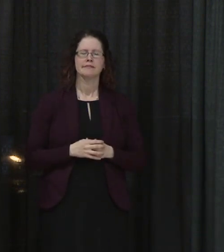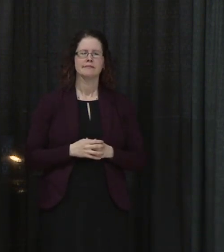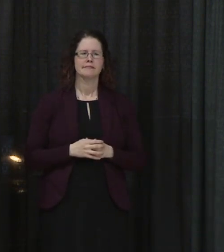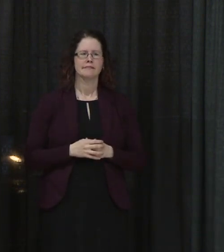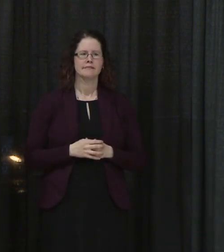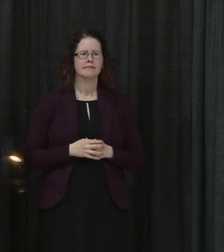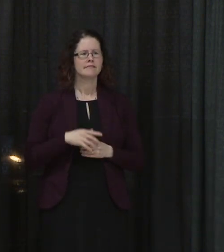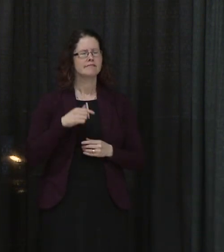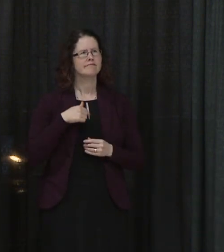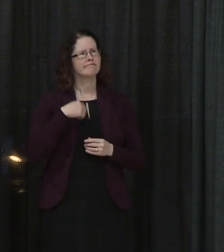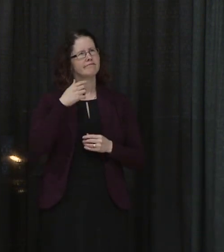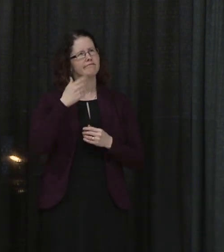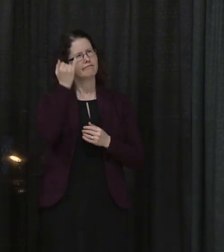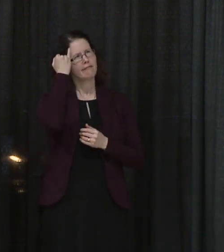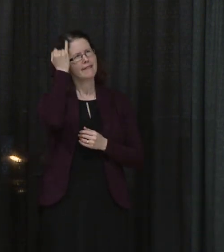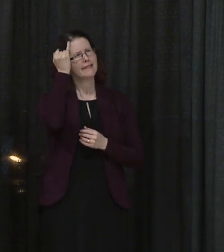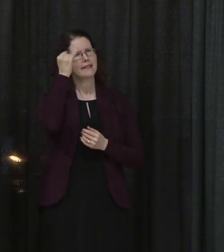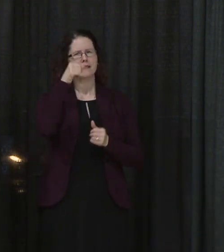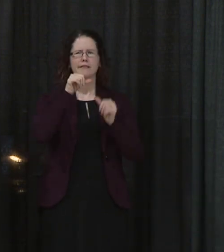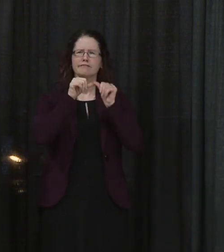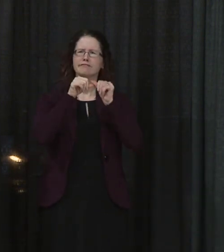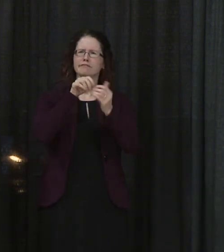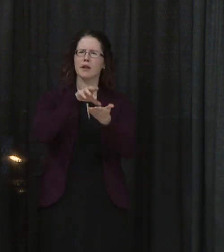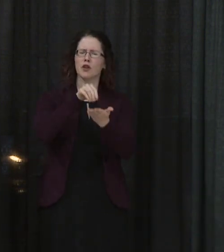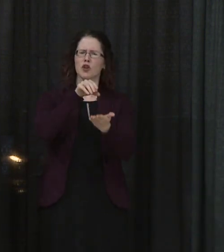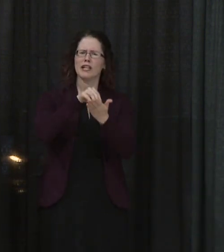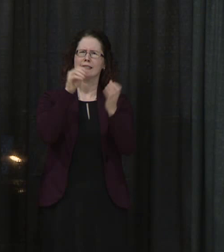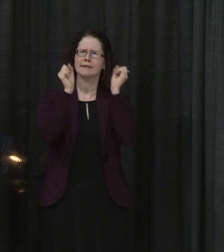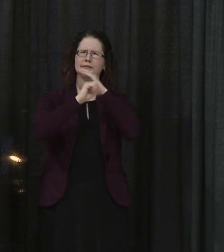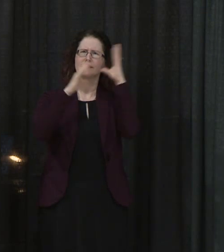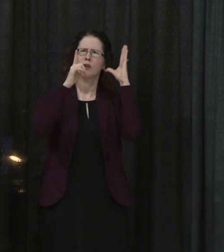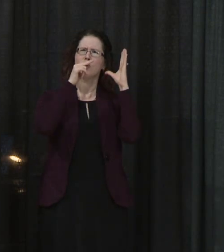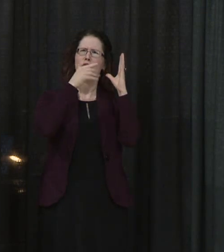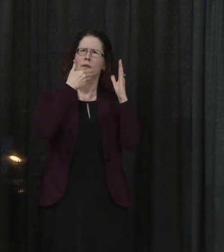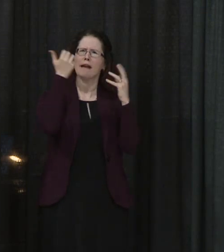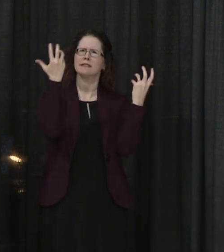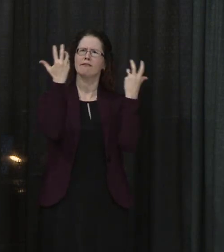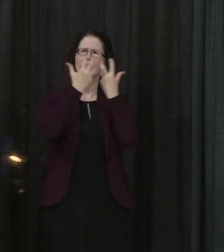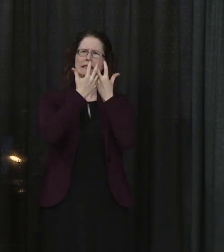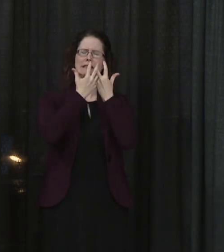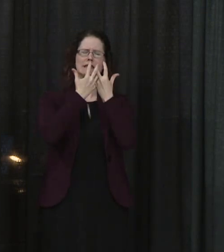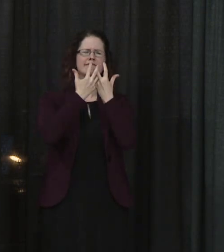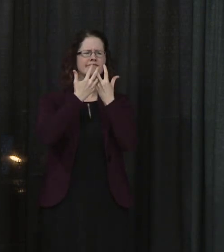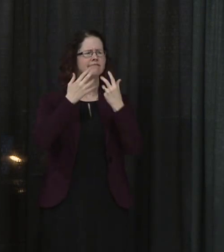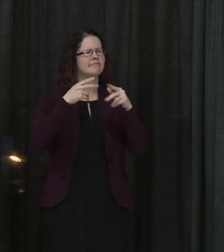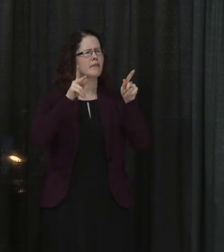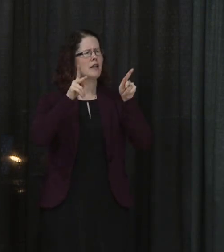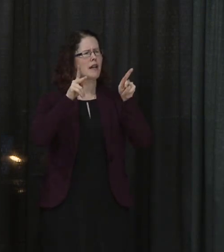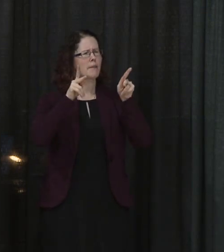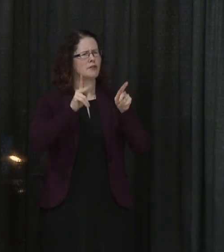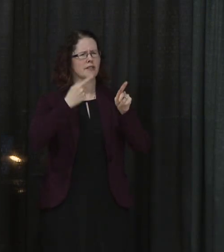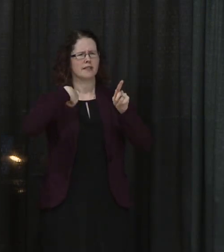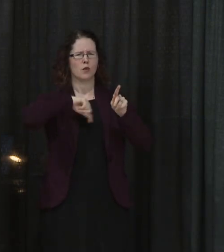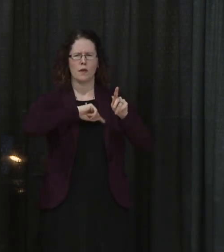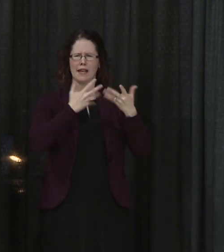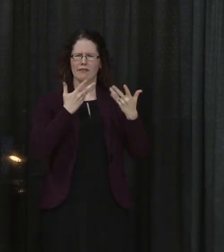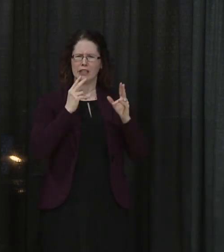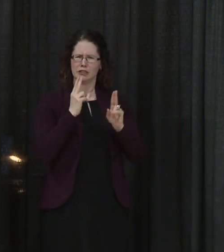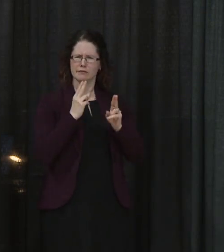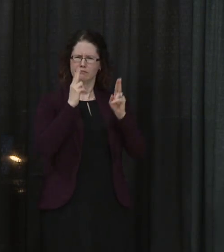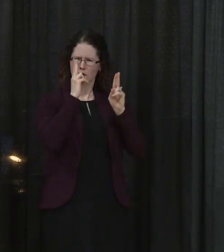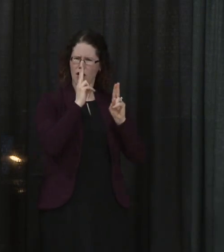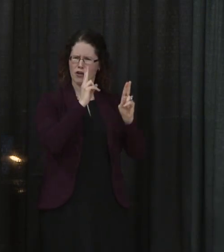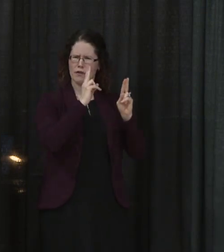learning that I've had the honor to meet was a recipient of the Nova Scotia Community College Honorary Diploma just a couple of